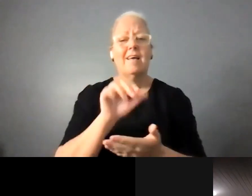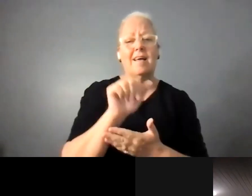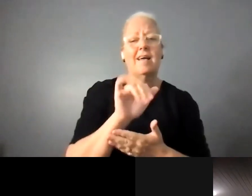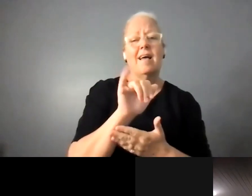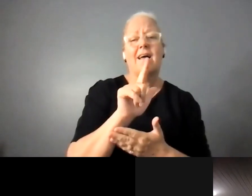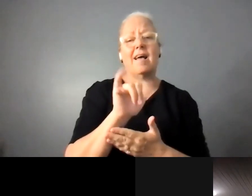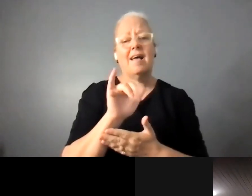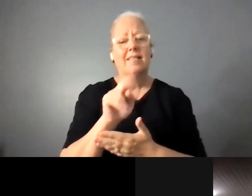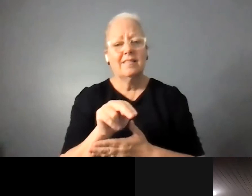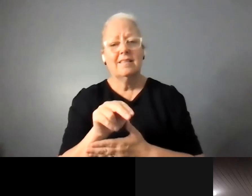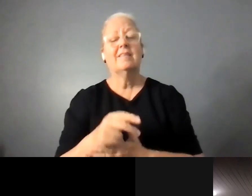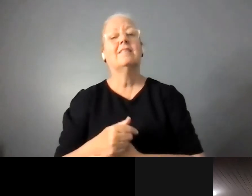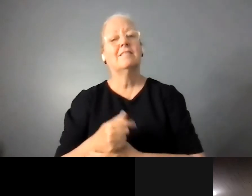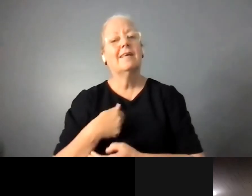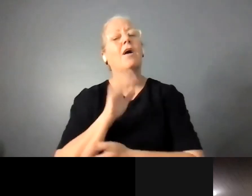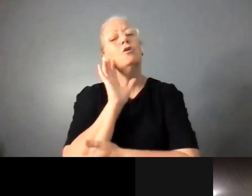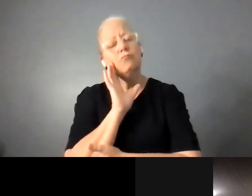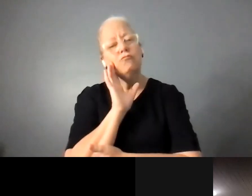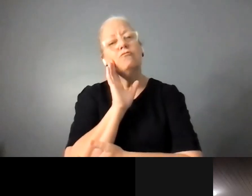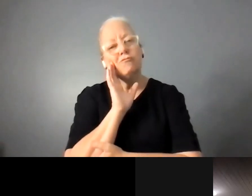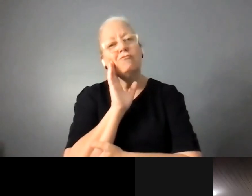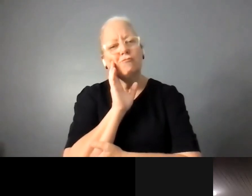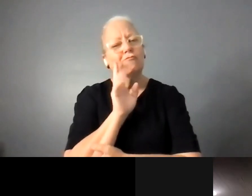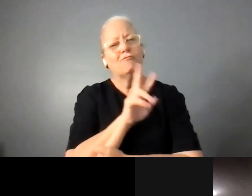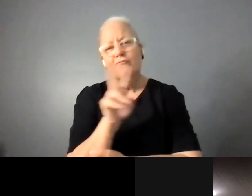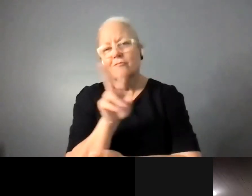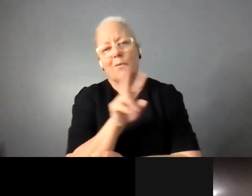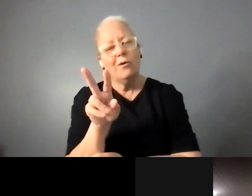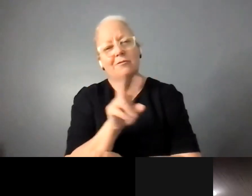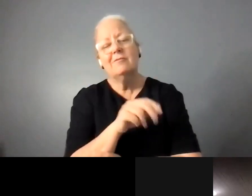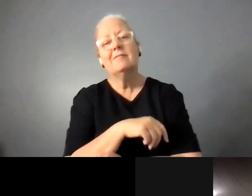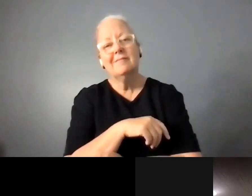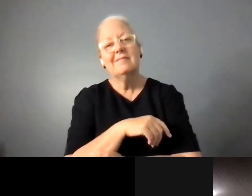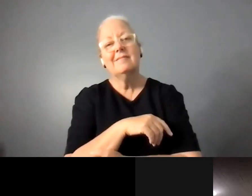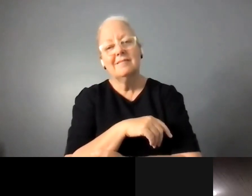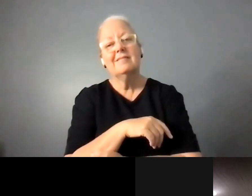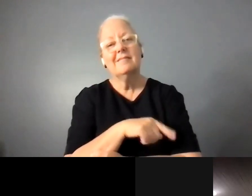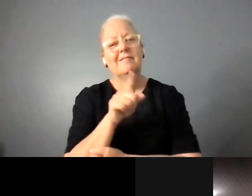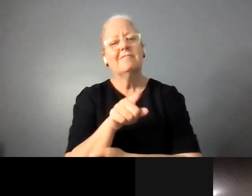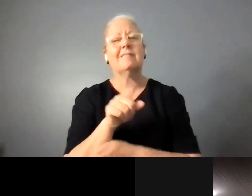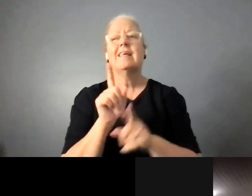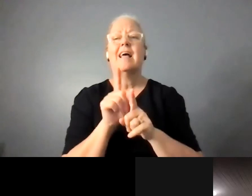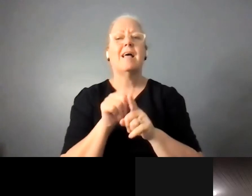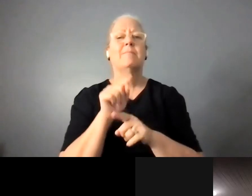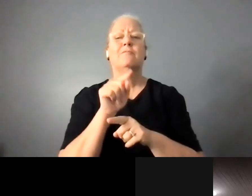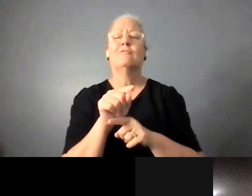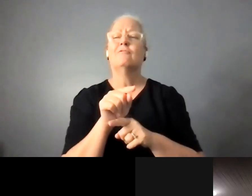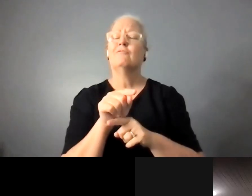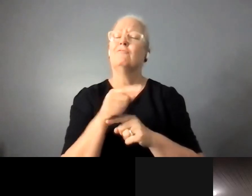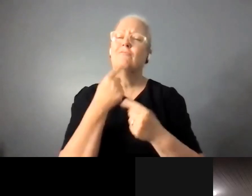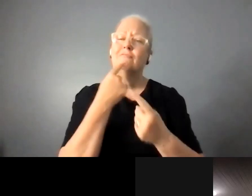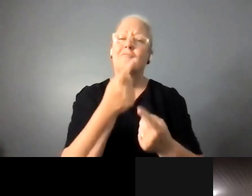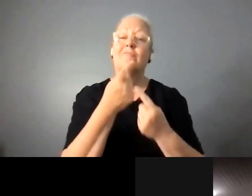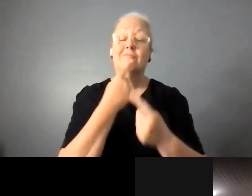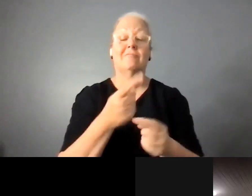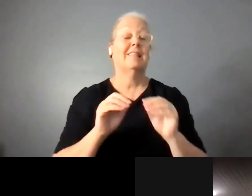been listening indeed to very straightforward messages. The message is clear. Young people want to be